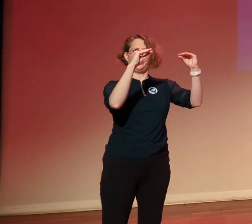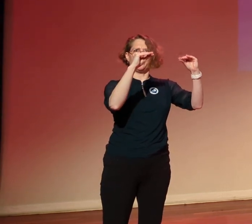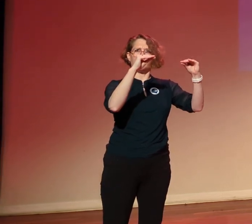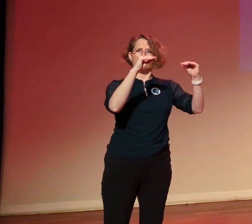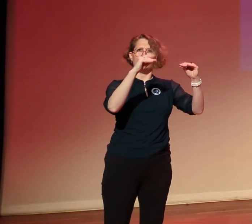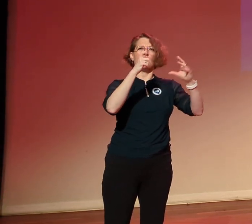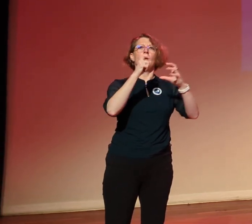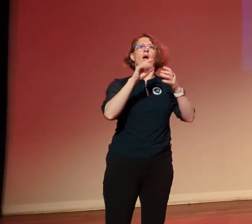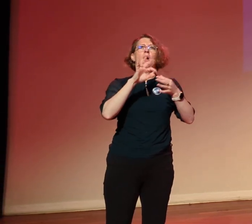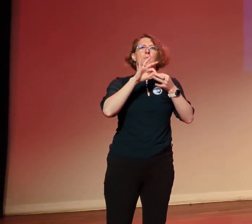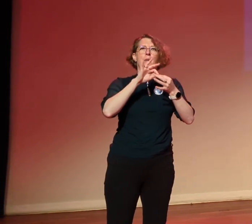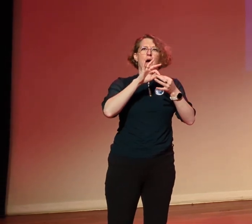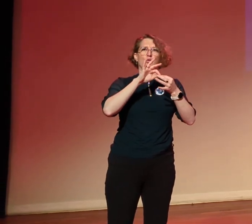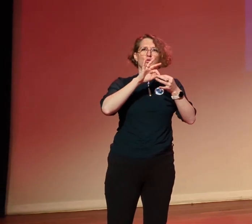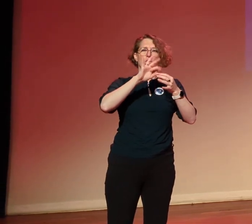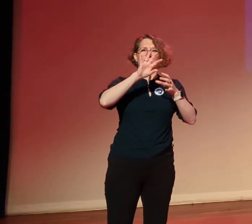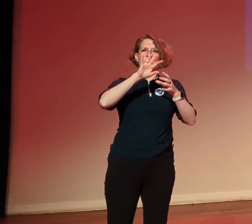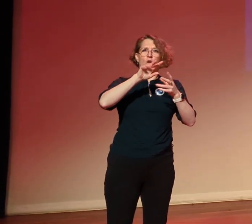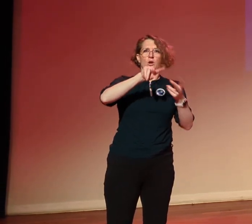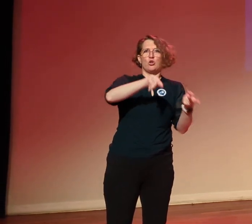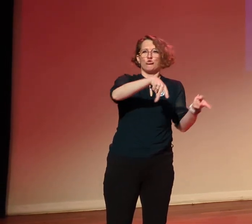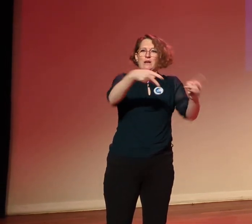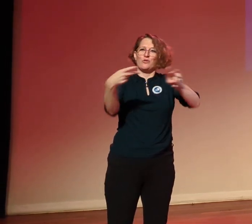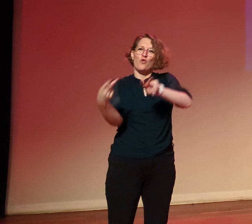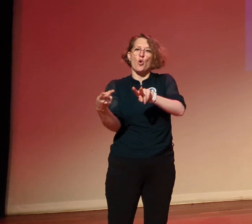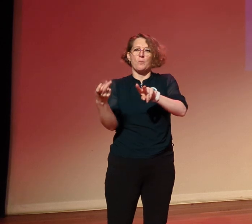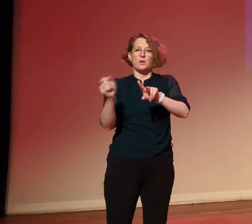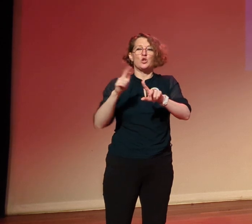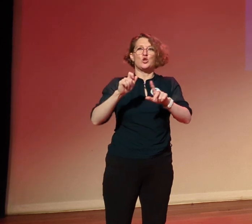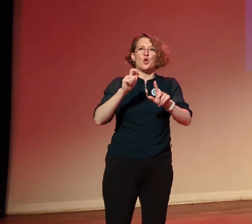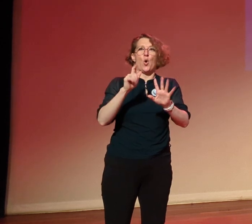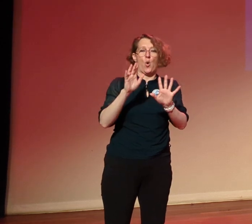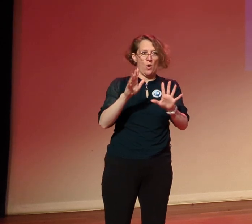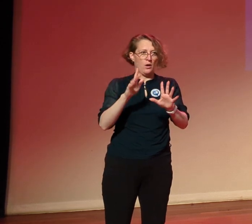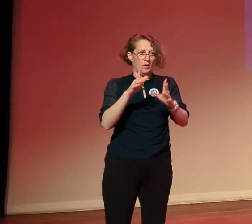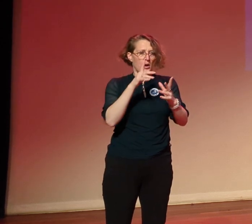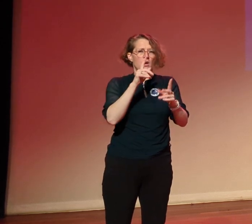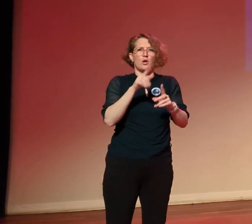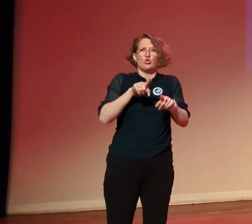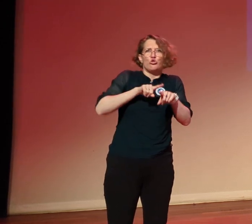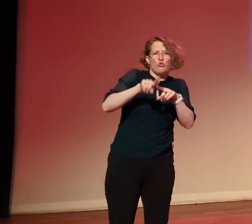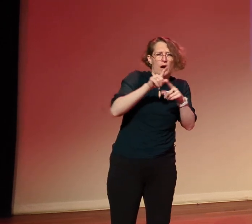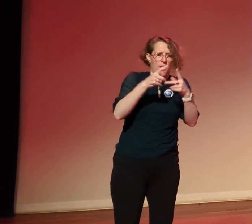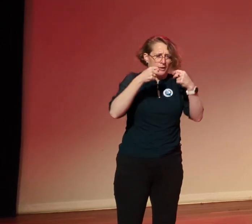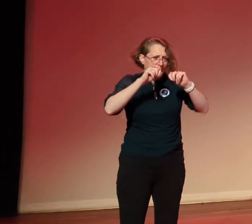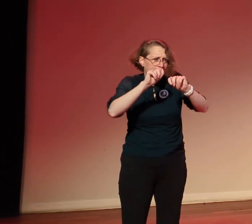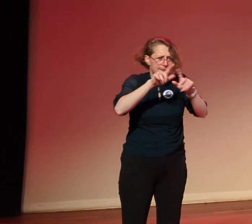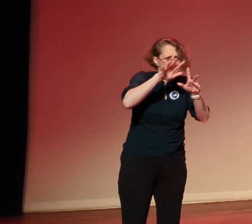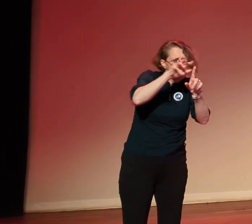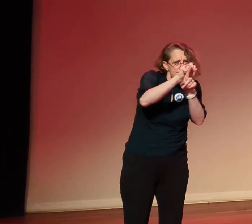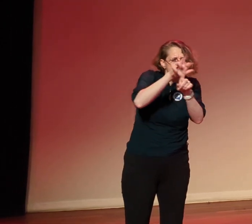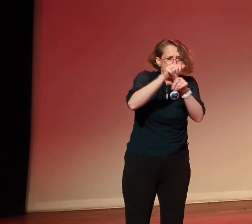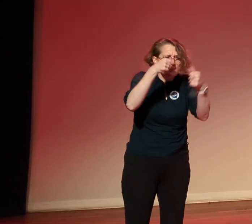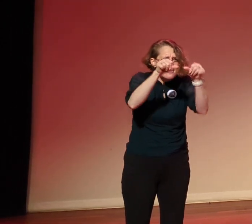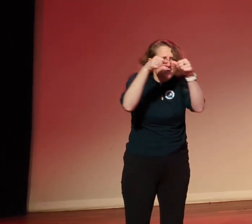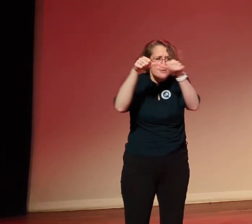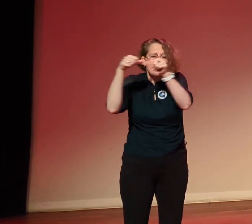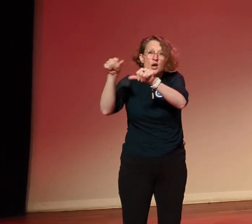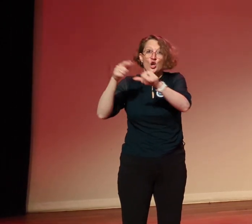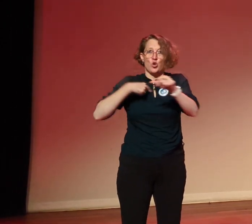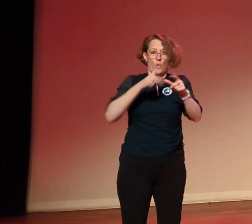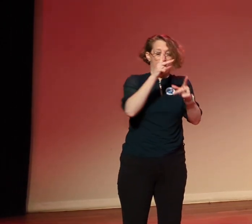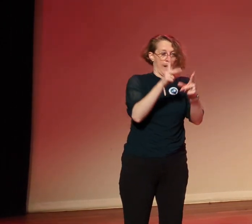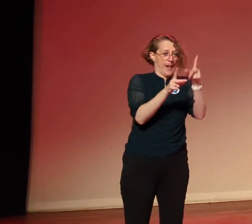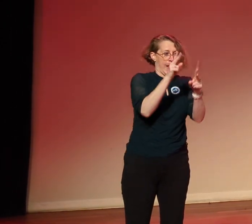transformers, they're unable to temporally annotate gesture, so I manually chopped this data set down into 99